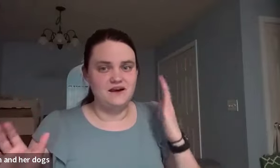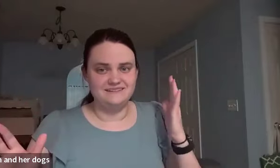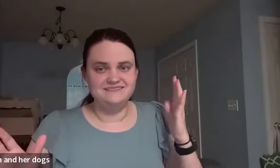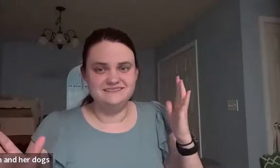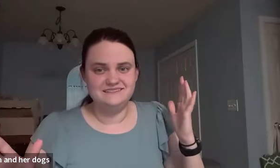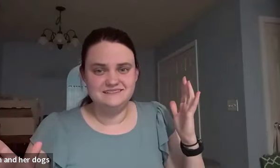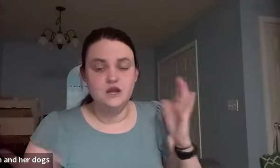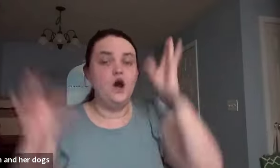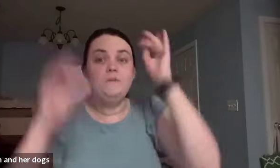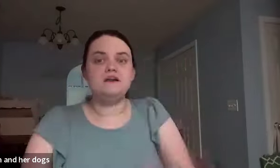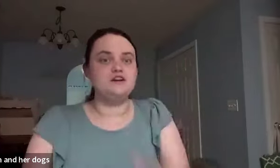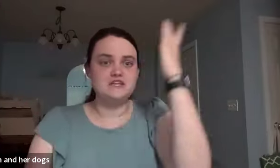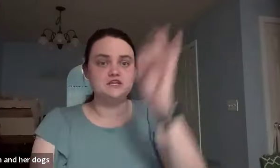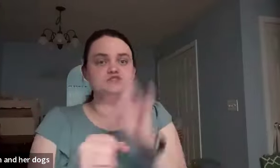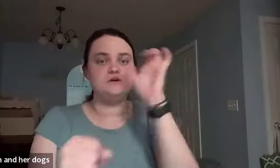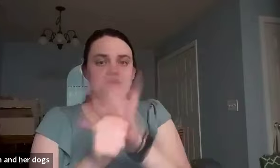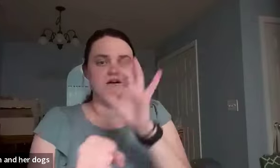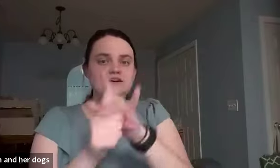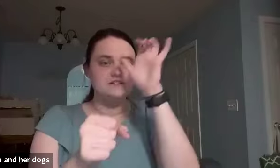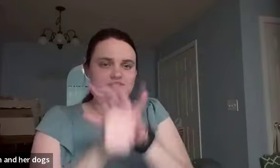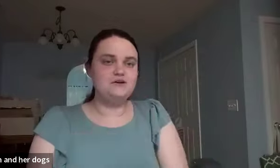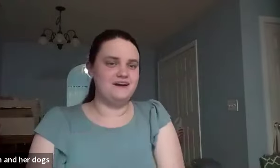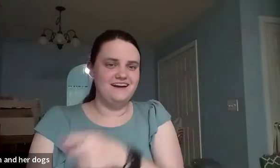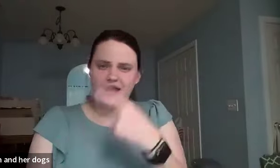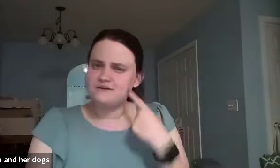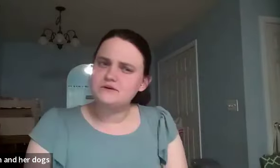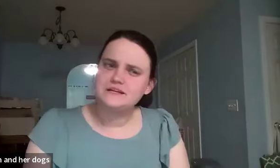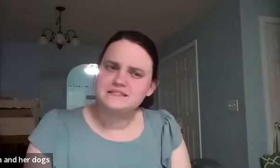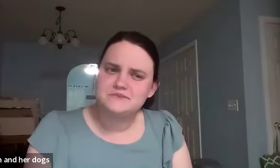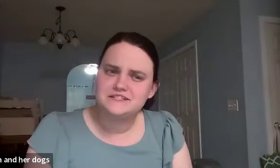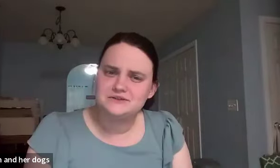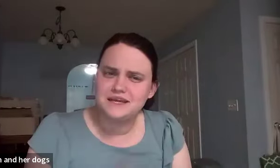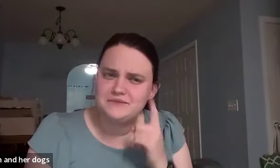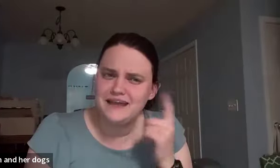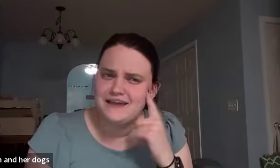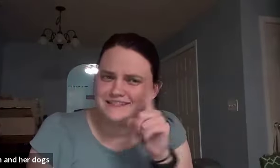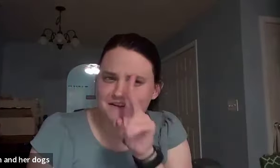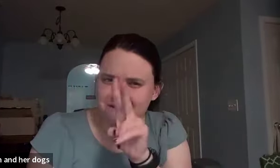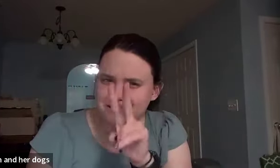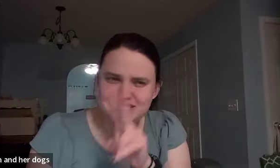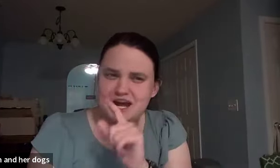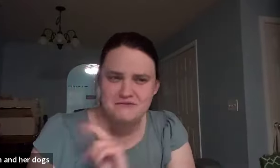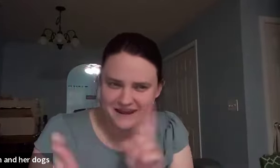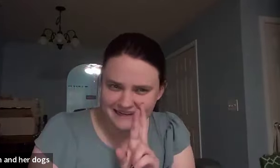lot. Oh my gosh, thank you, soda. Soda. I was like, what is Emily doing? Emily, I see that face. She's not